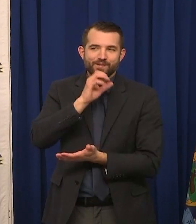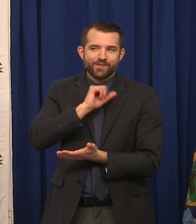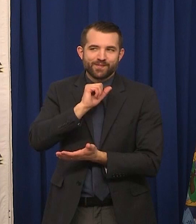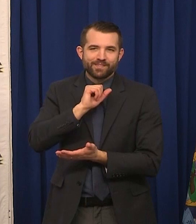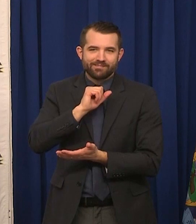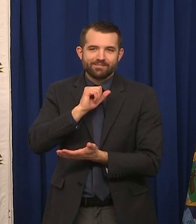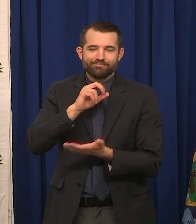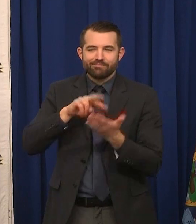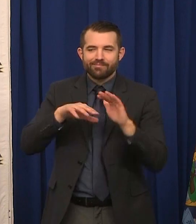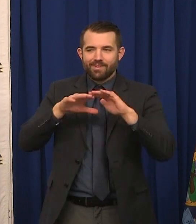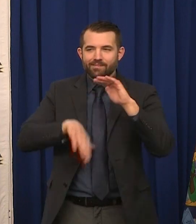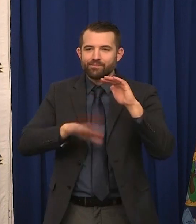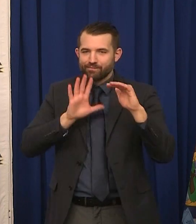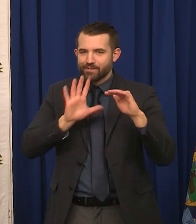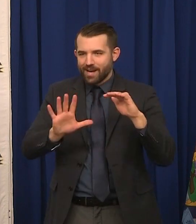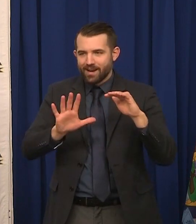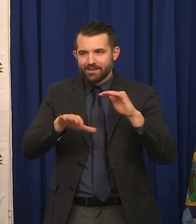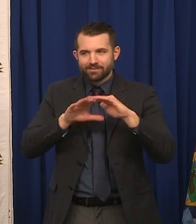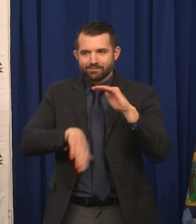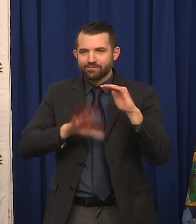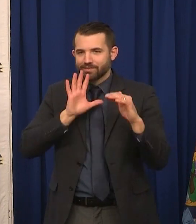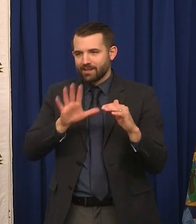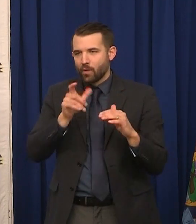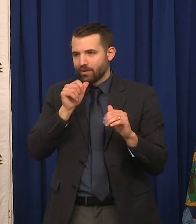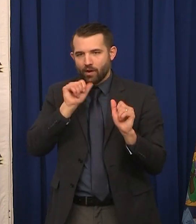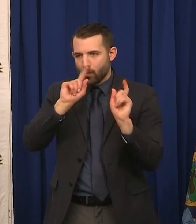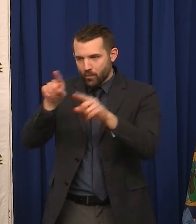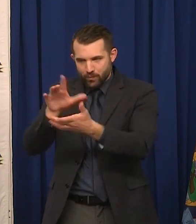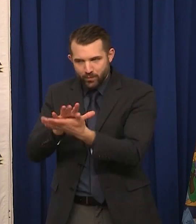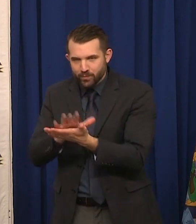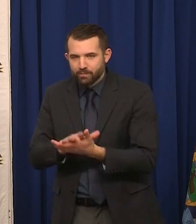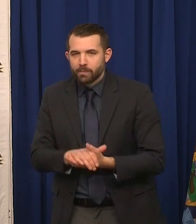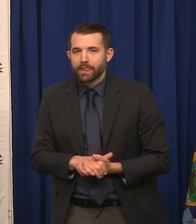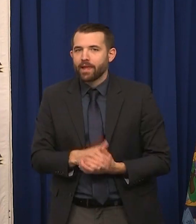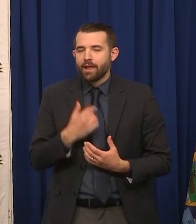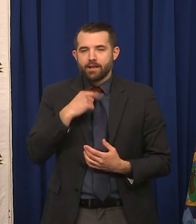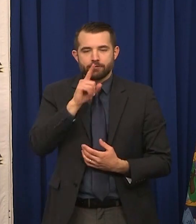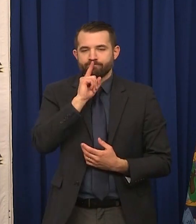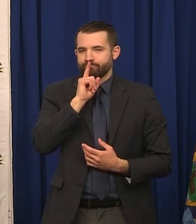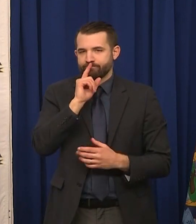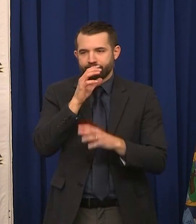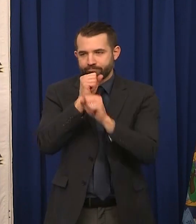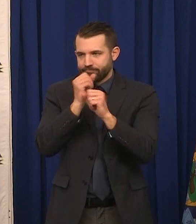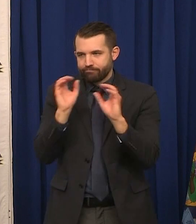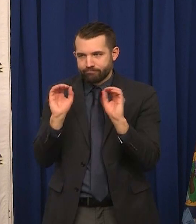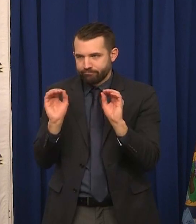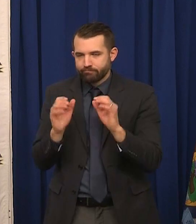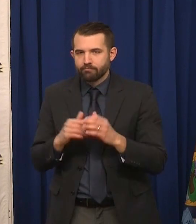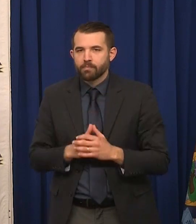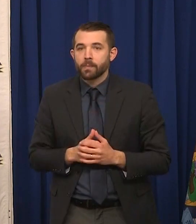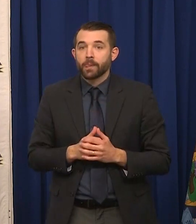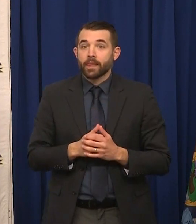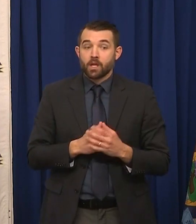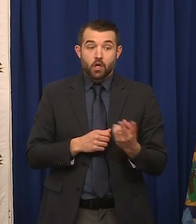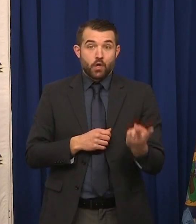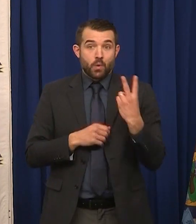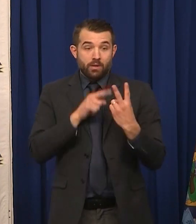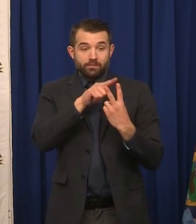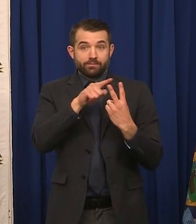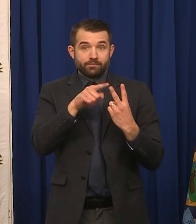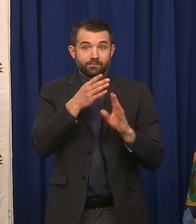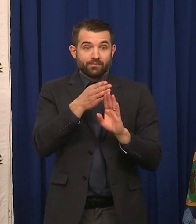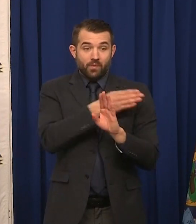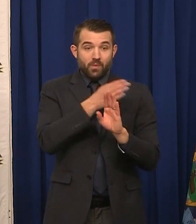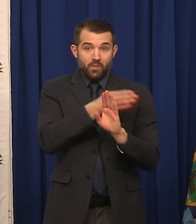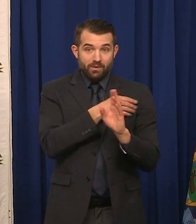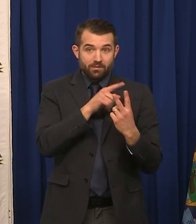further data on them. To be totally candid with you. As far as the first 2, I will check on what their clinical status is, and we'll be able to